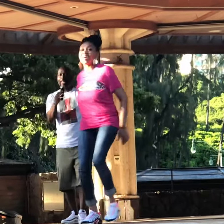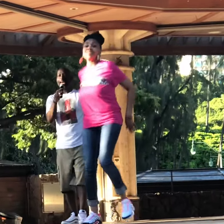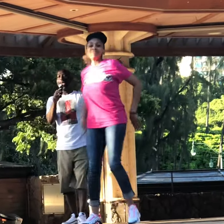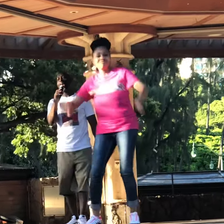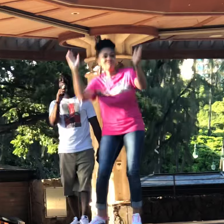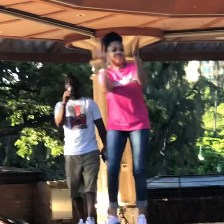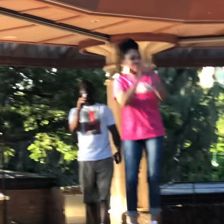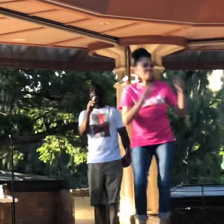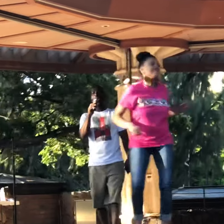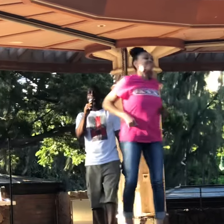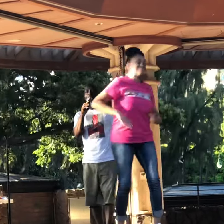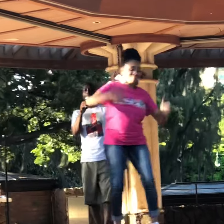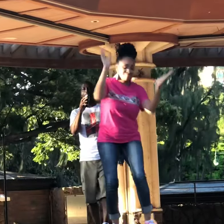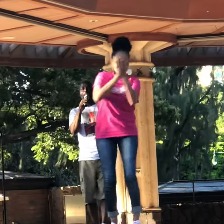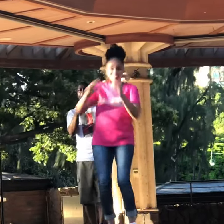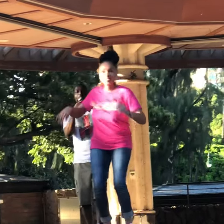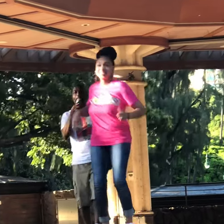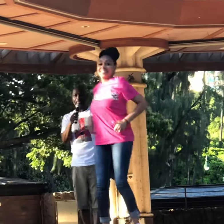presence.